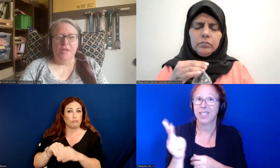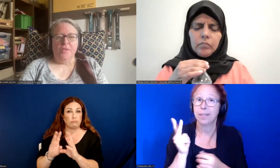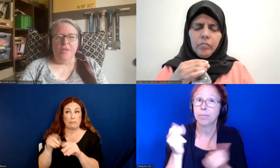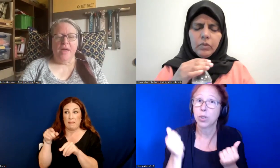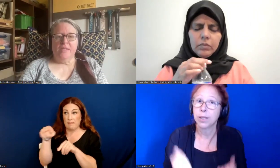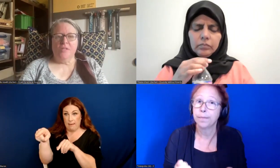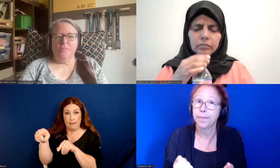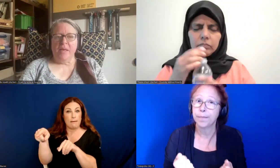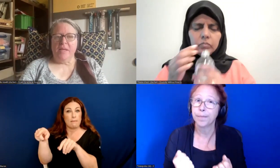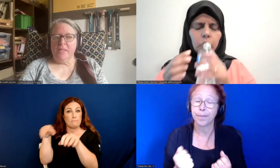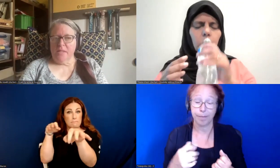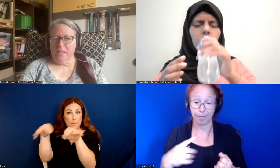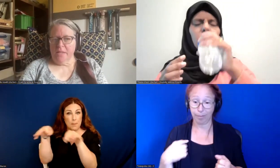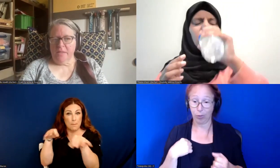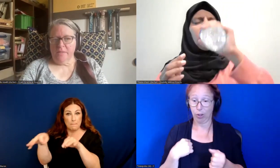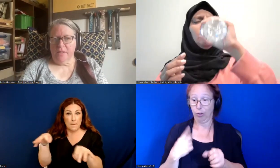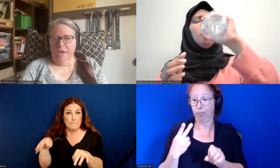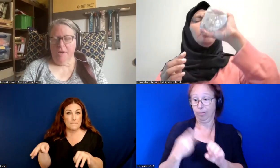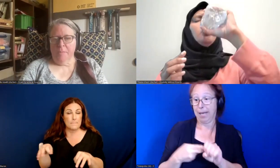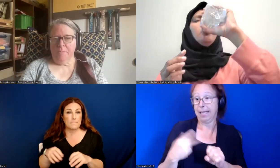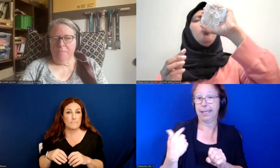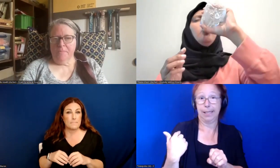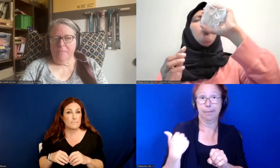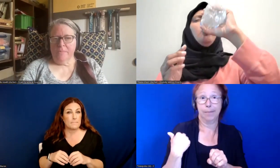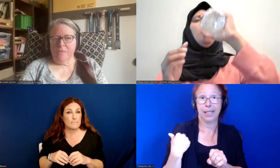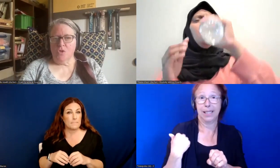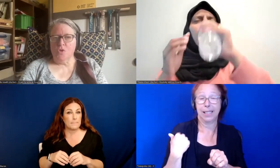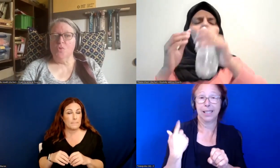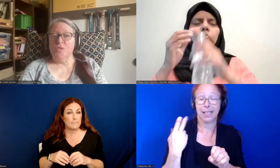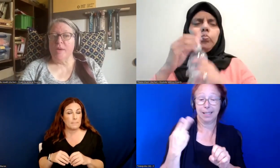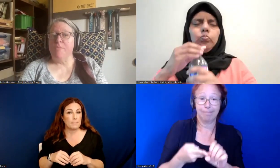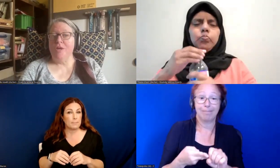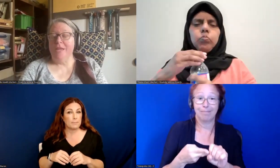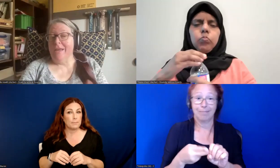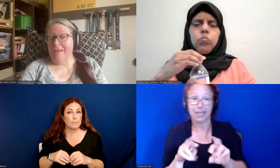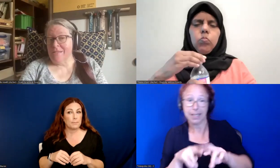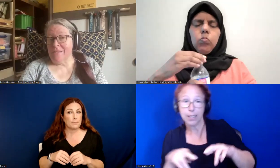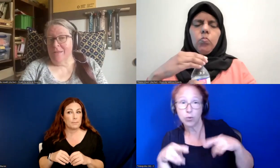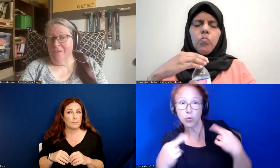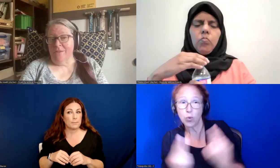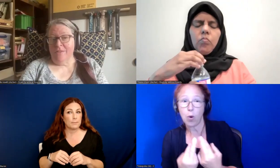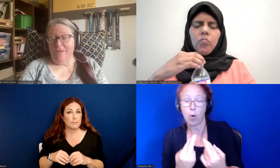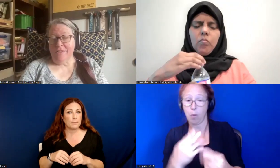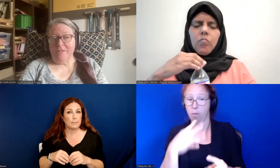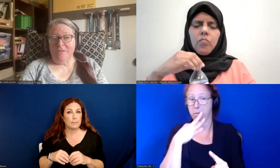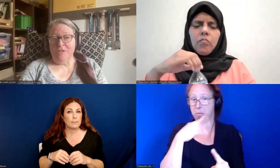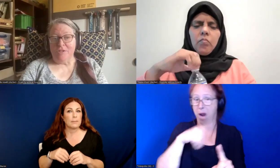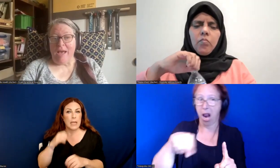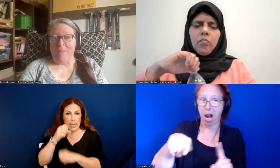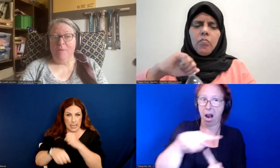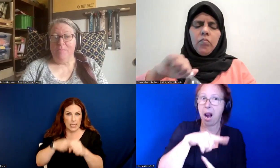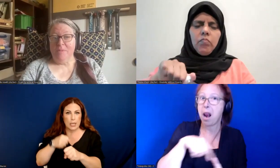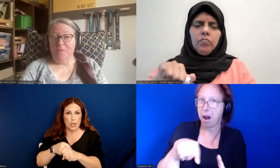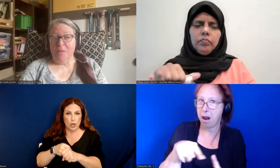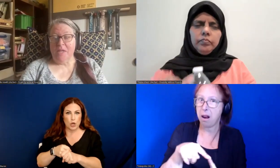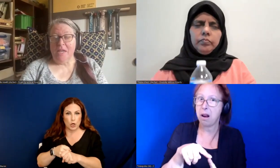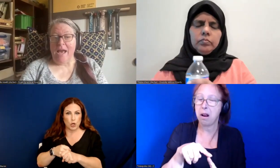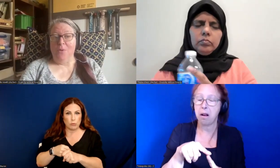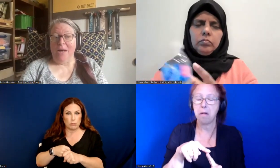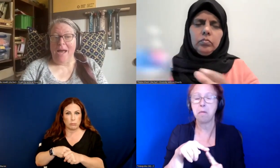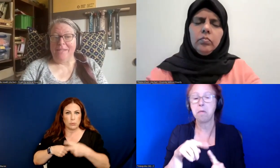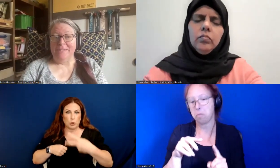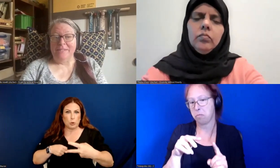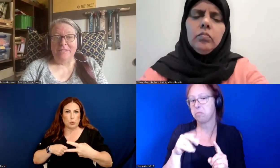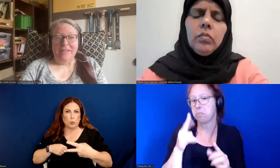that there's basically two separate years that could happen